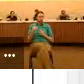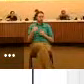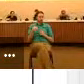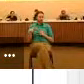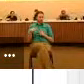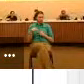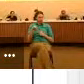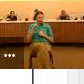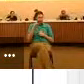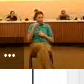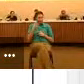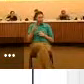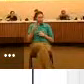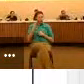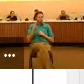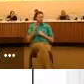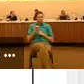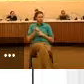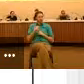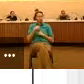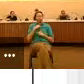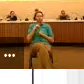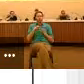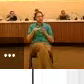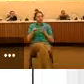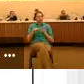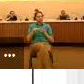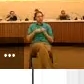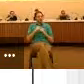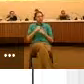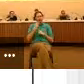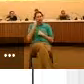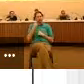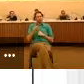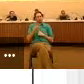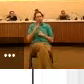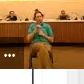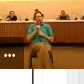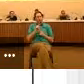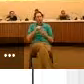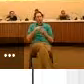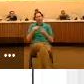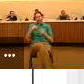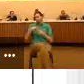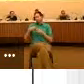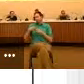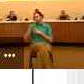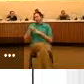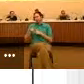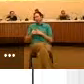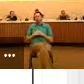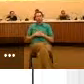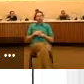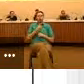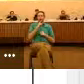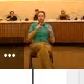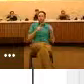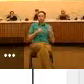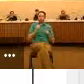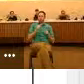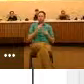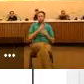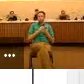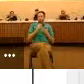Is that like a 4-bay? Is that a drainage structure? There's a 4-bay and then the main bay? It's the smaller part